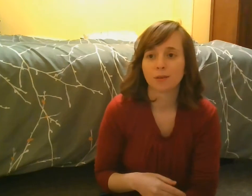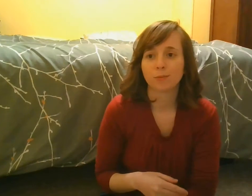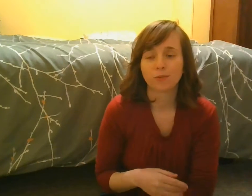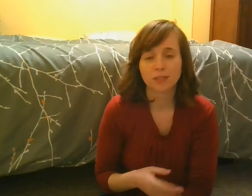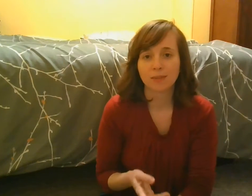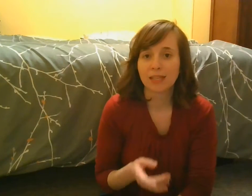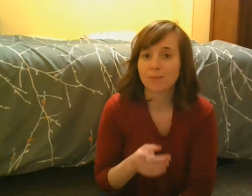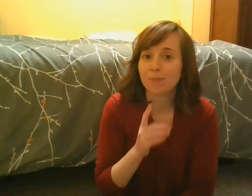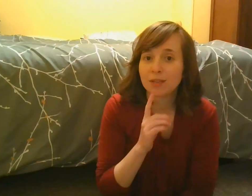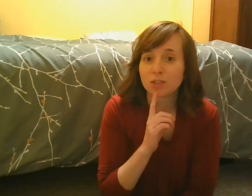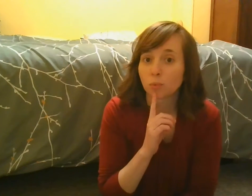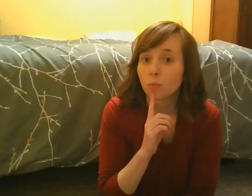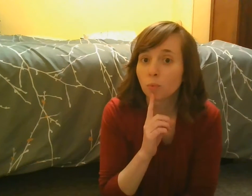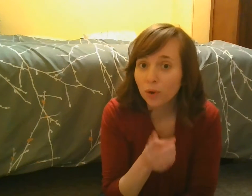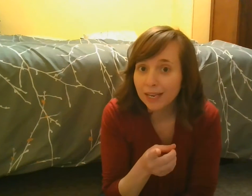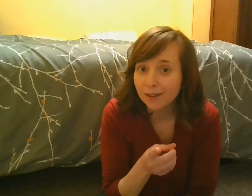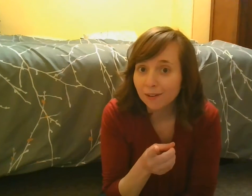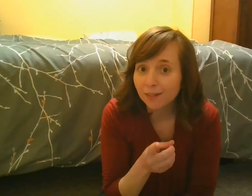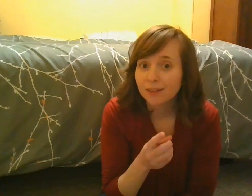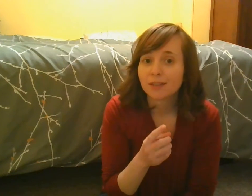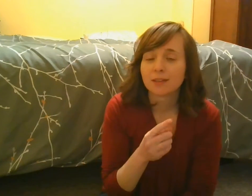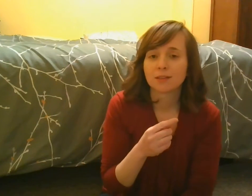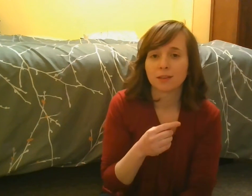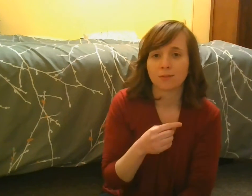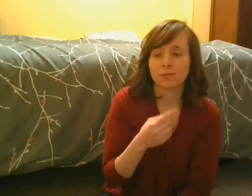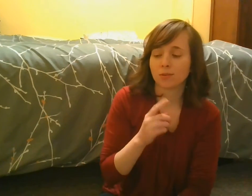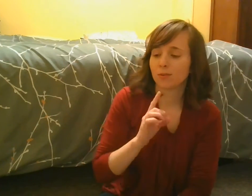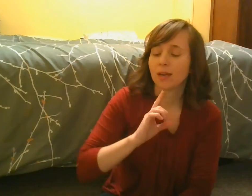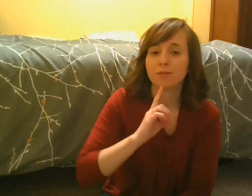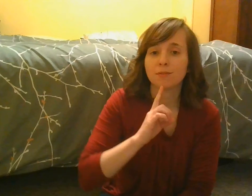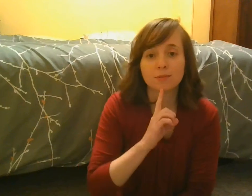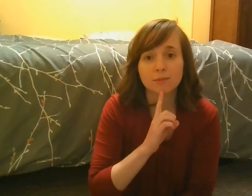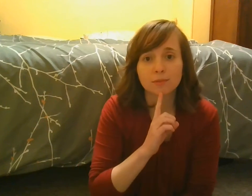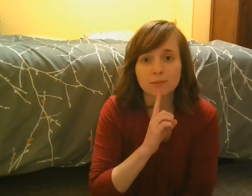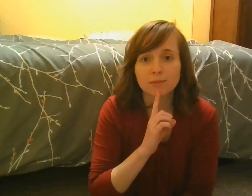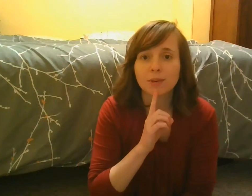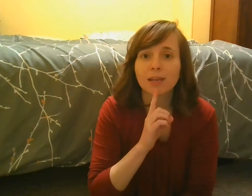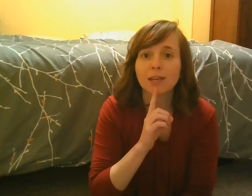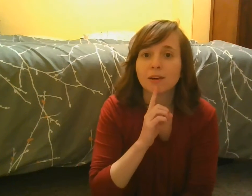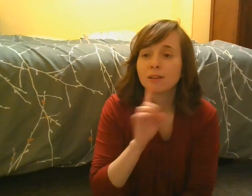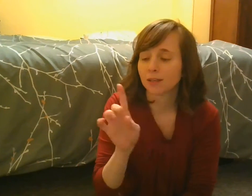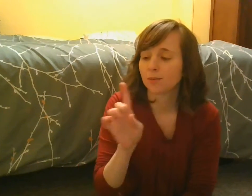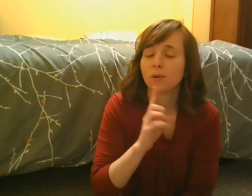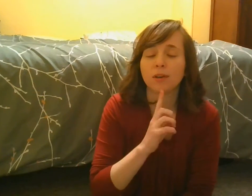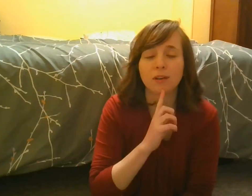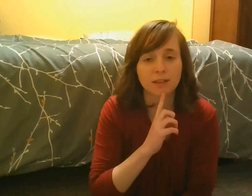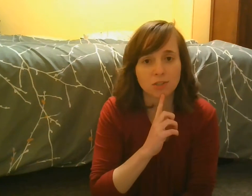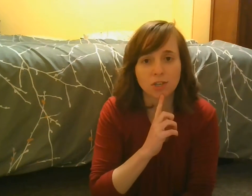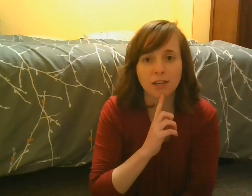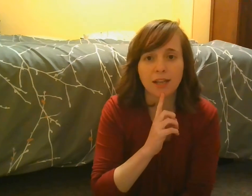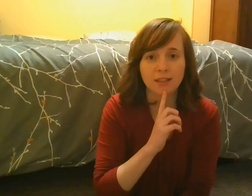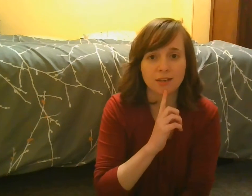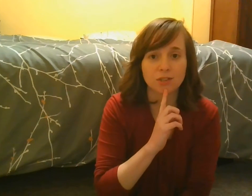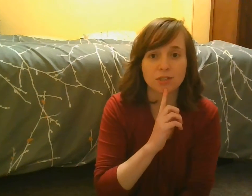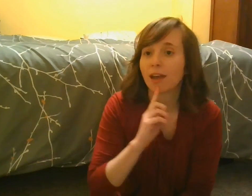for something that may be just real. So have right here, one at the chin, and then just